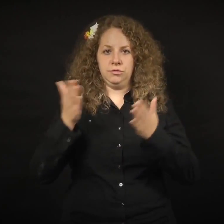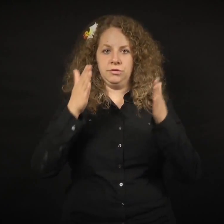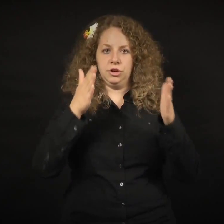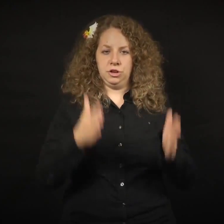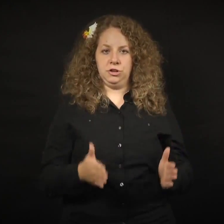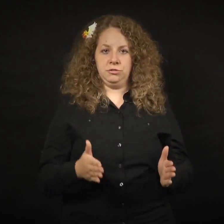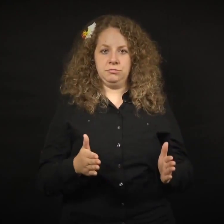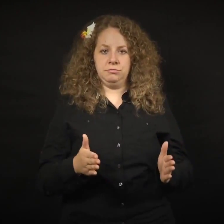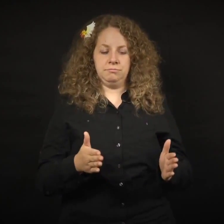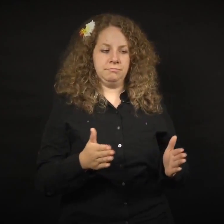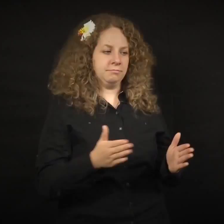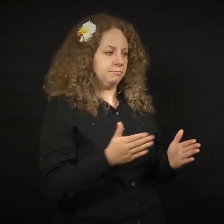Serve-er.